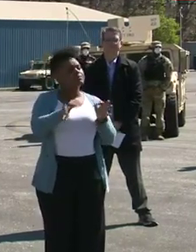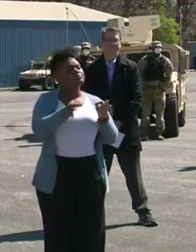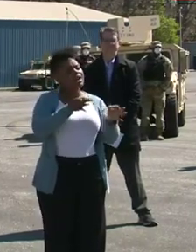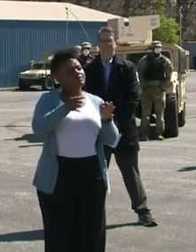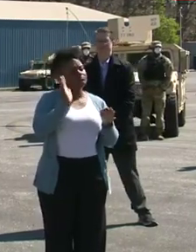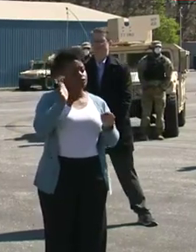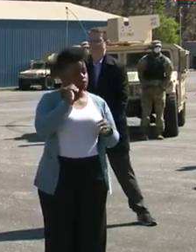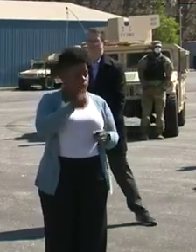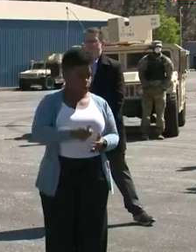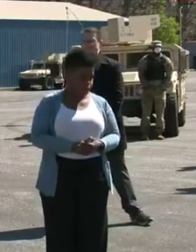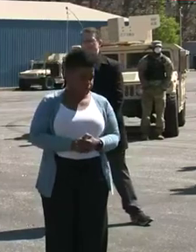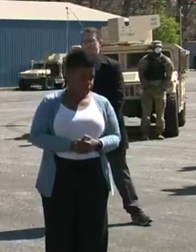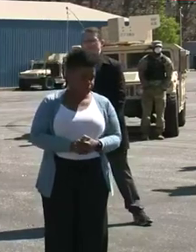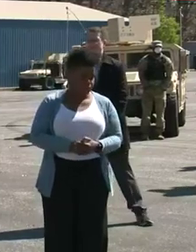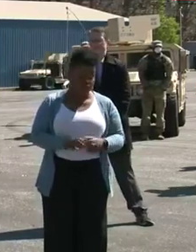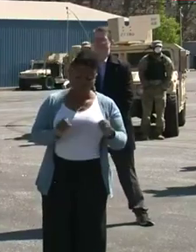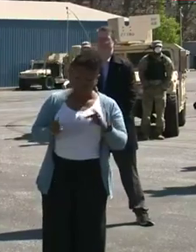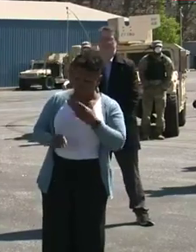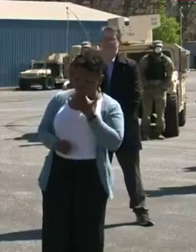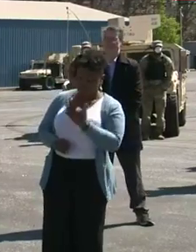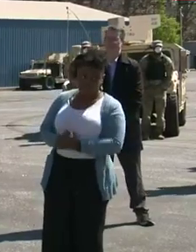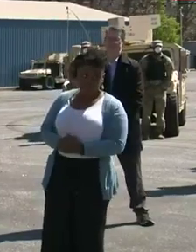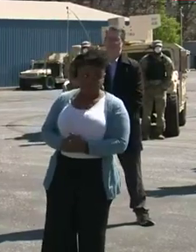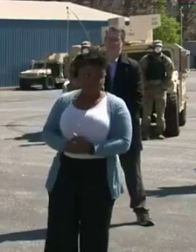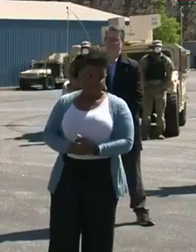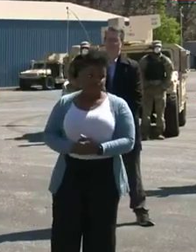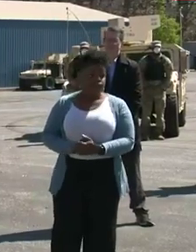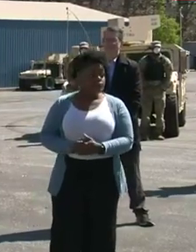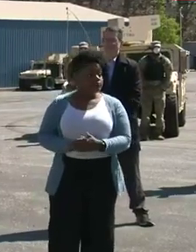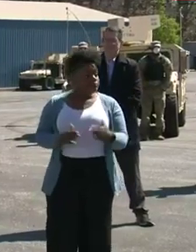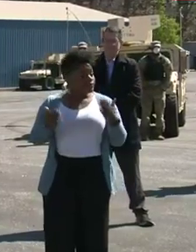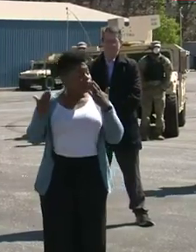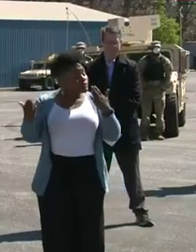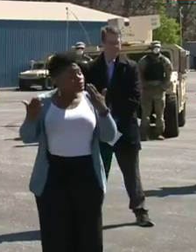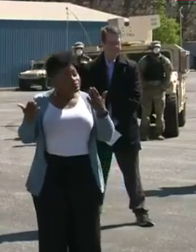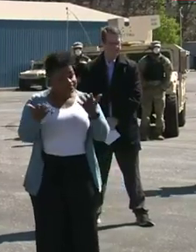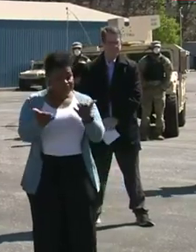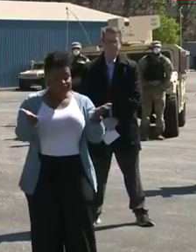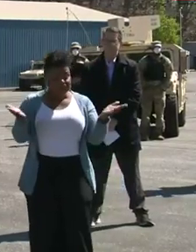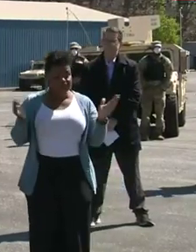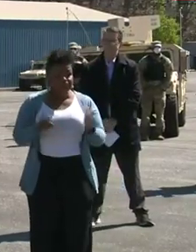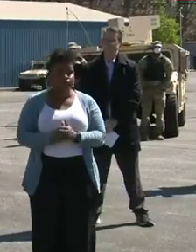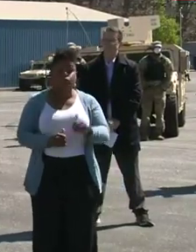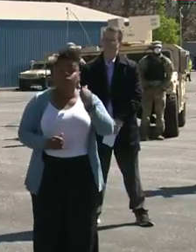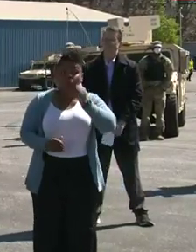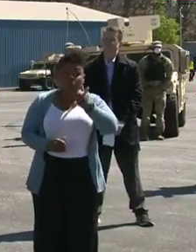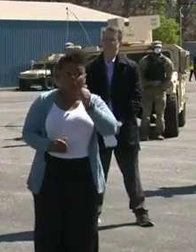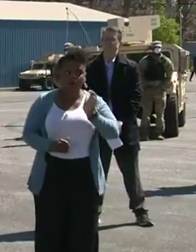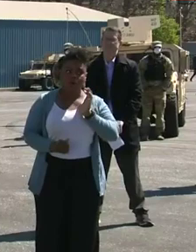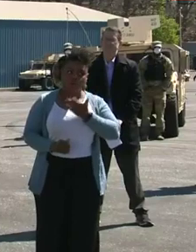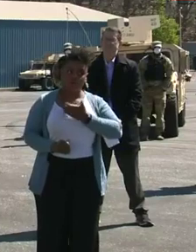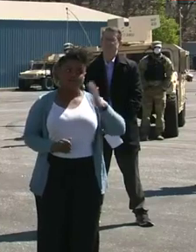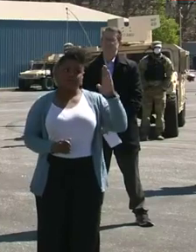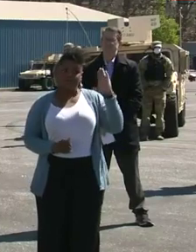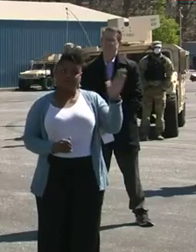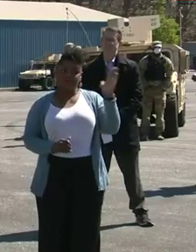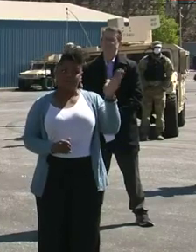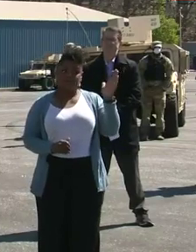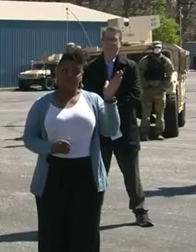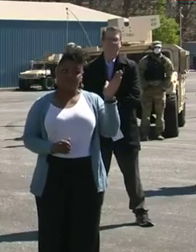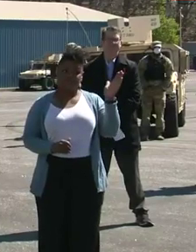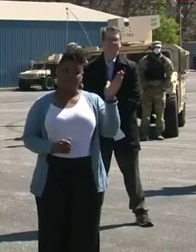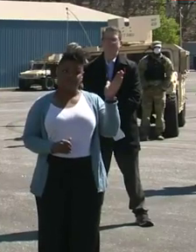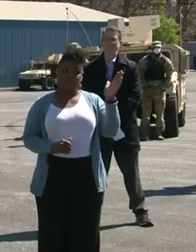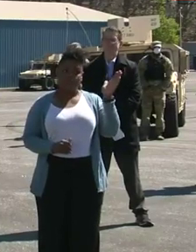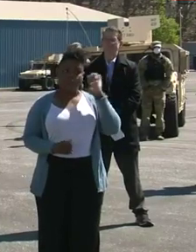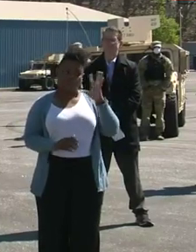Thank you, everybody. And tomorrow we are going to roll our briefing in to the